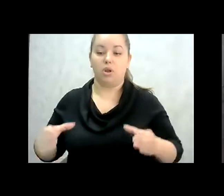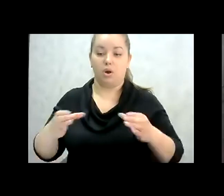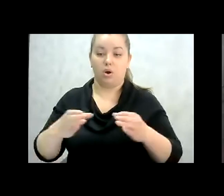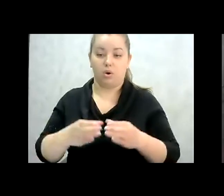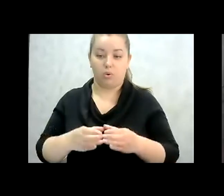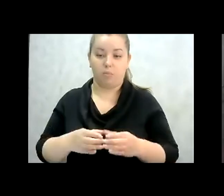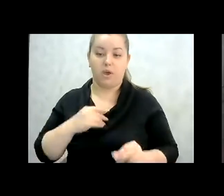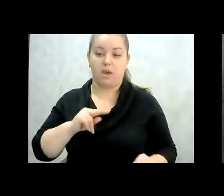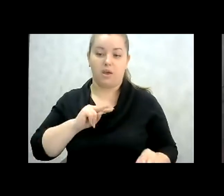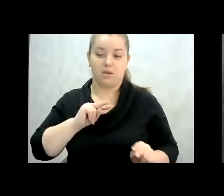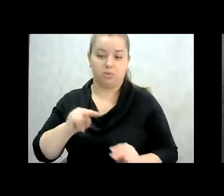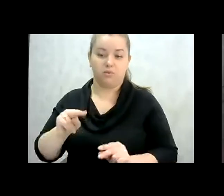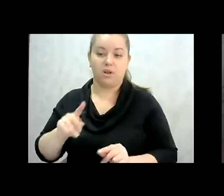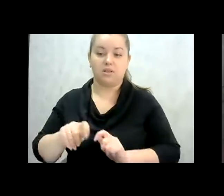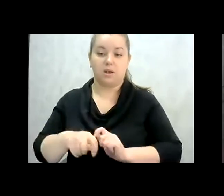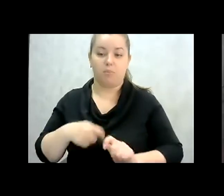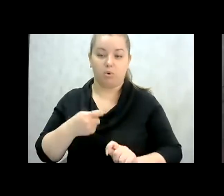mobile teams who were